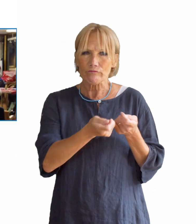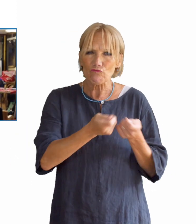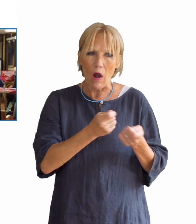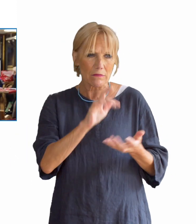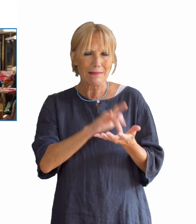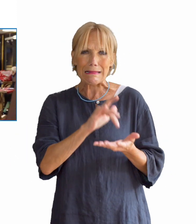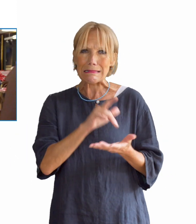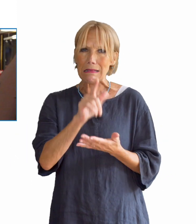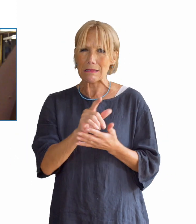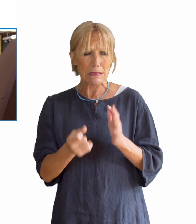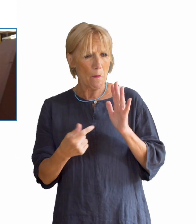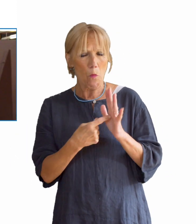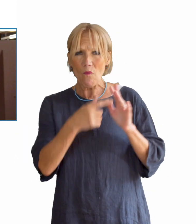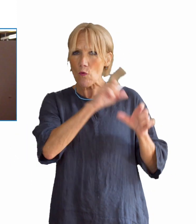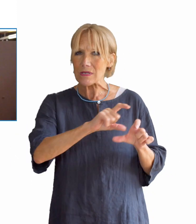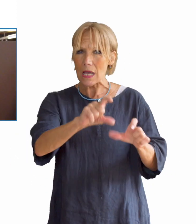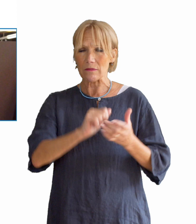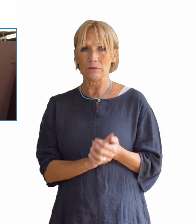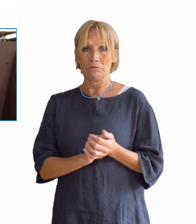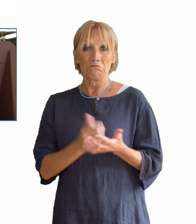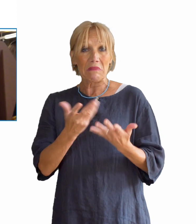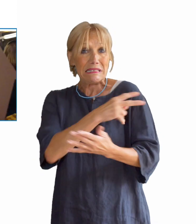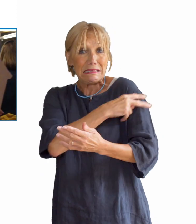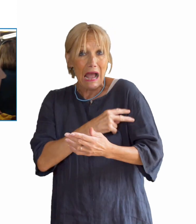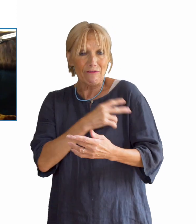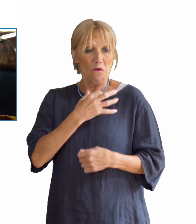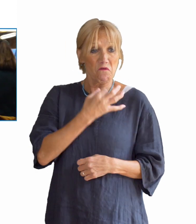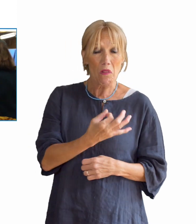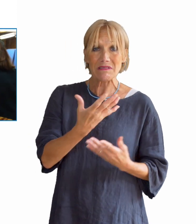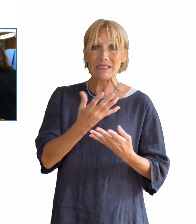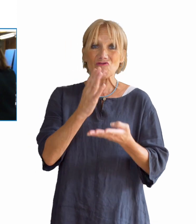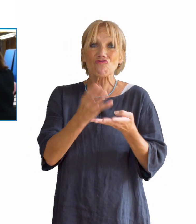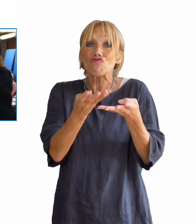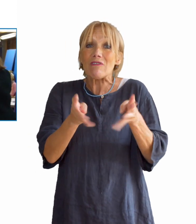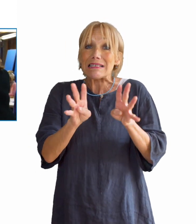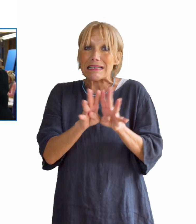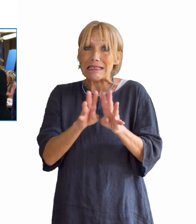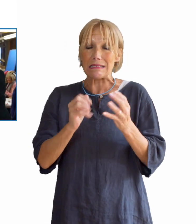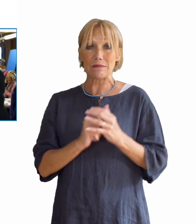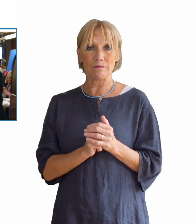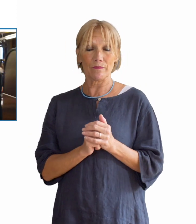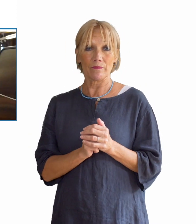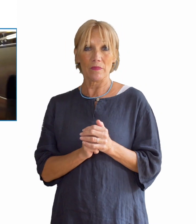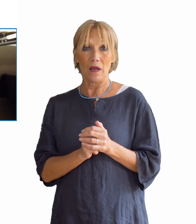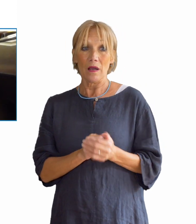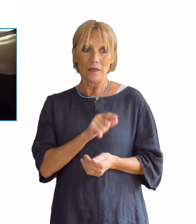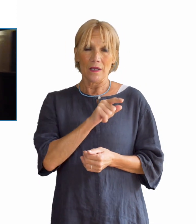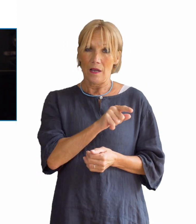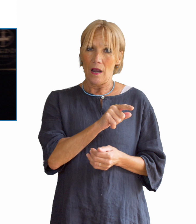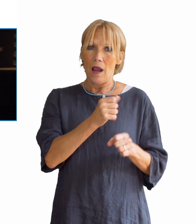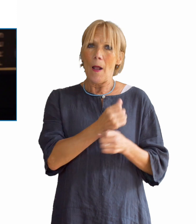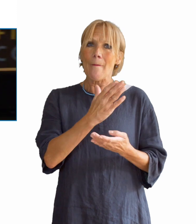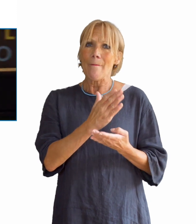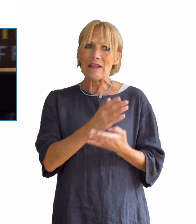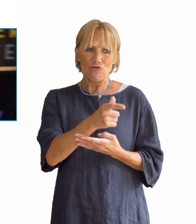sustainability, whether that's managers, staff, volunteers or trustees. The meeting centres run in a